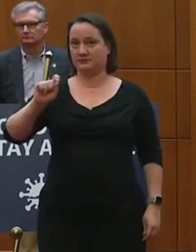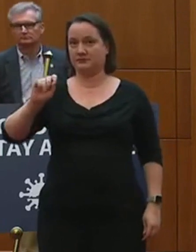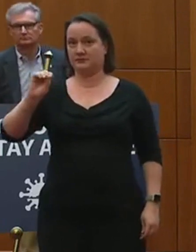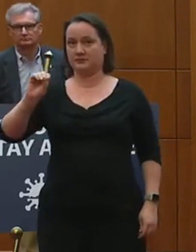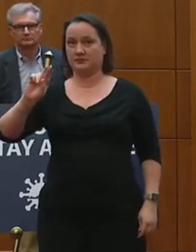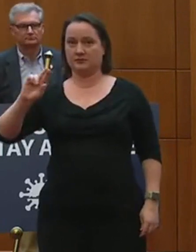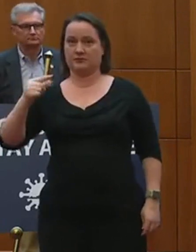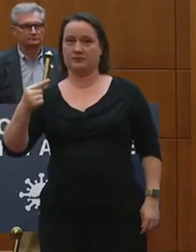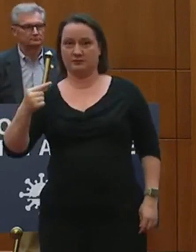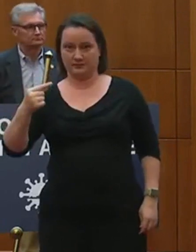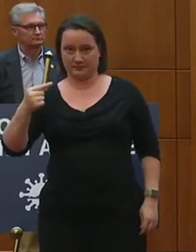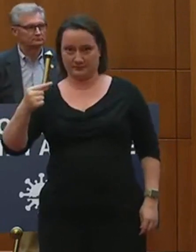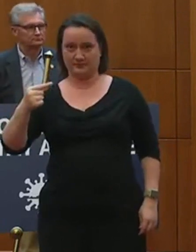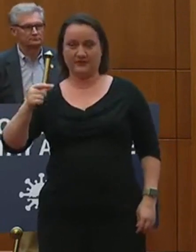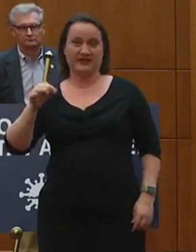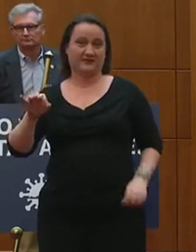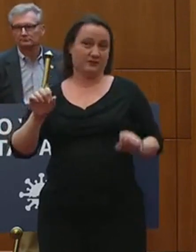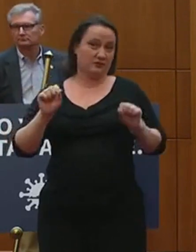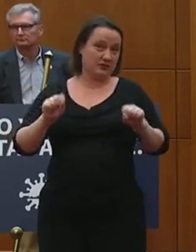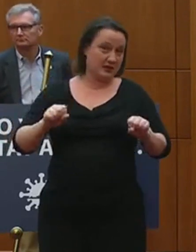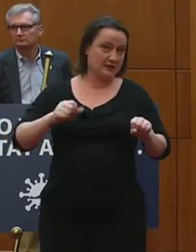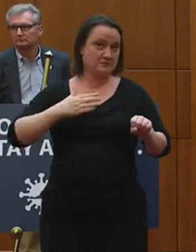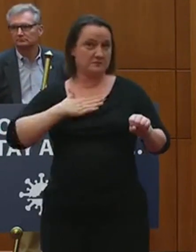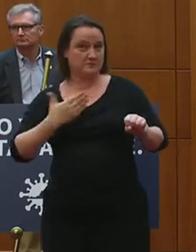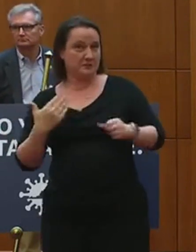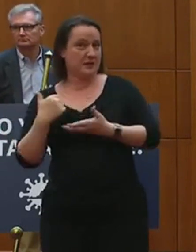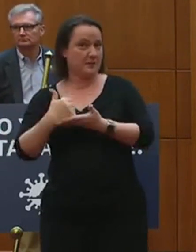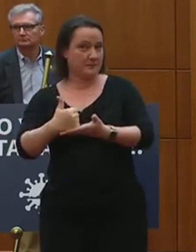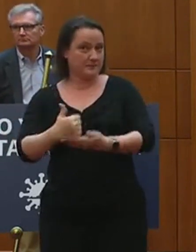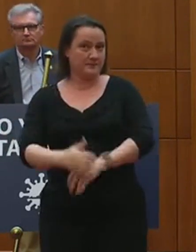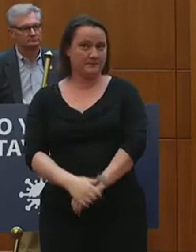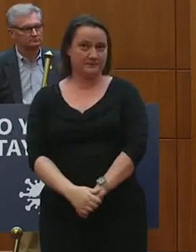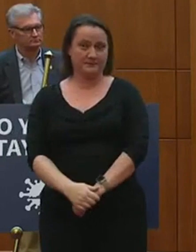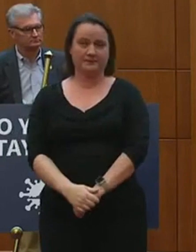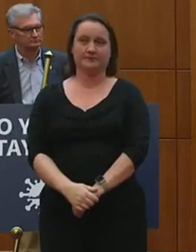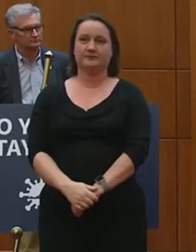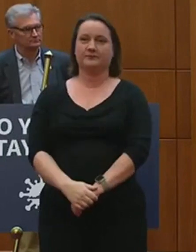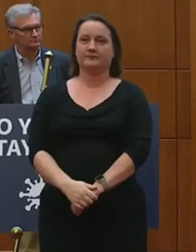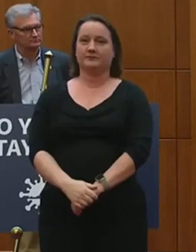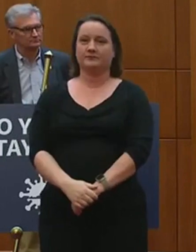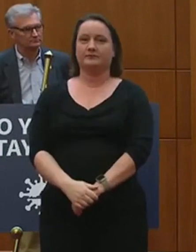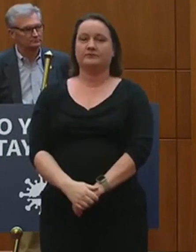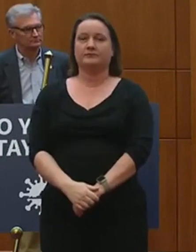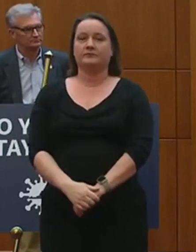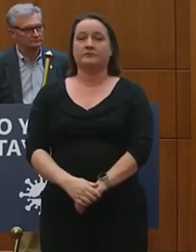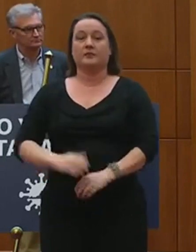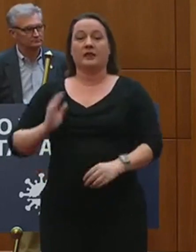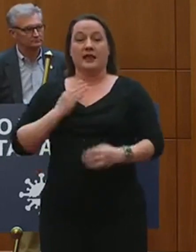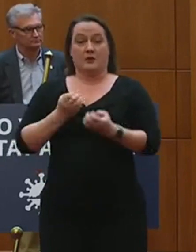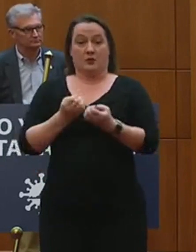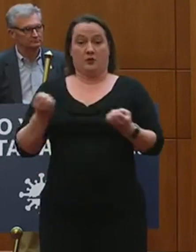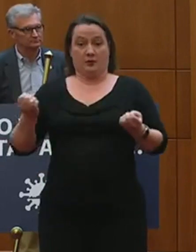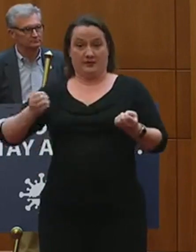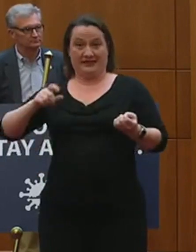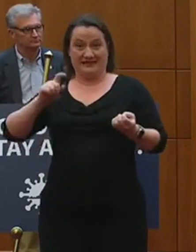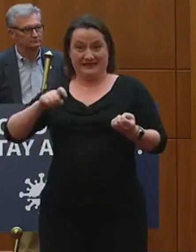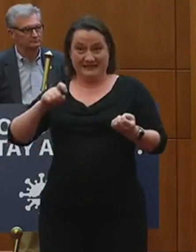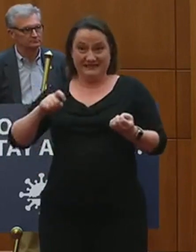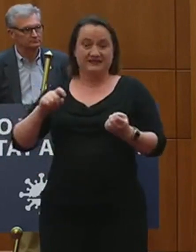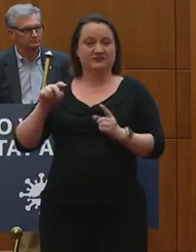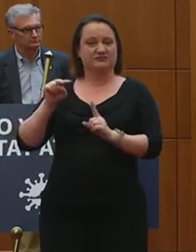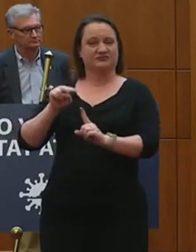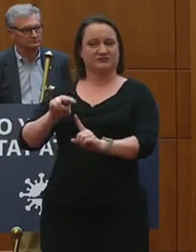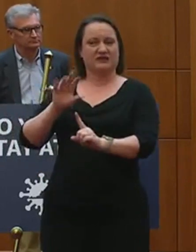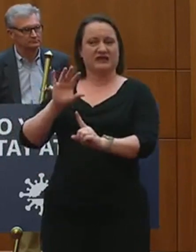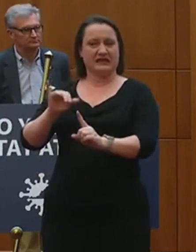VAMRC.org, if you are able and willing to help. To put our equipment needs in perspective,